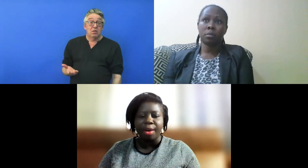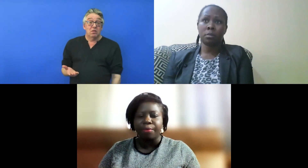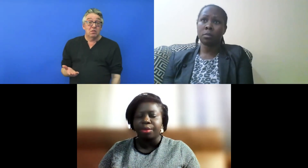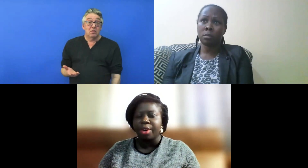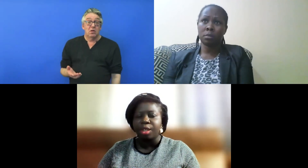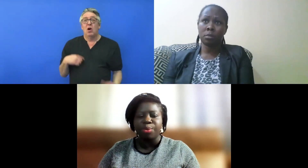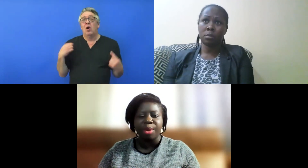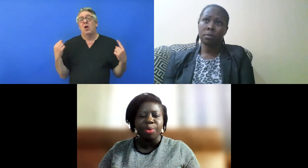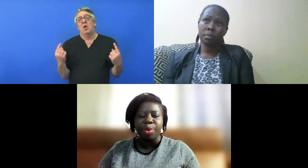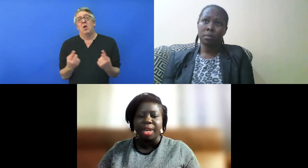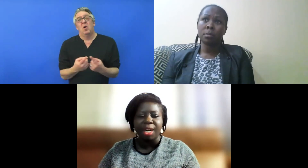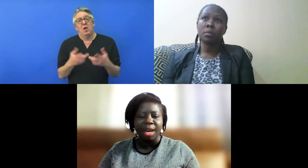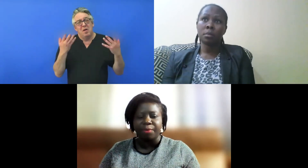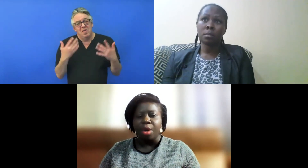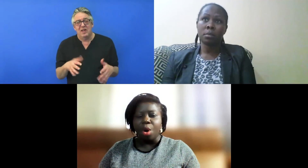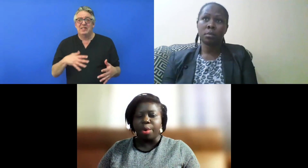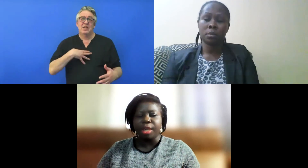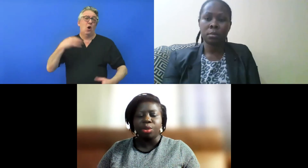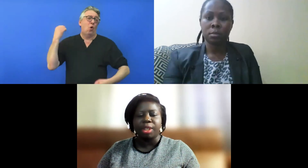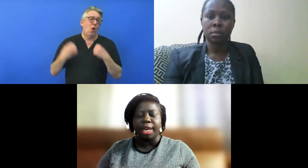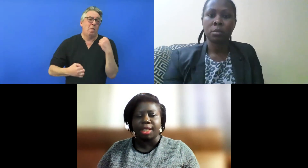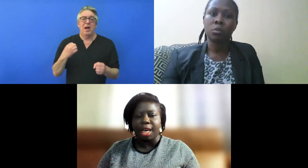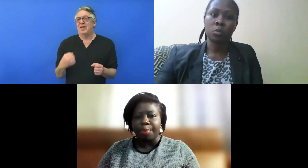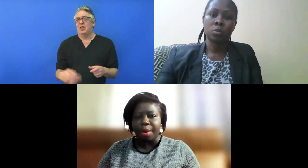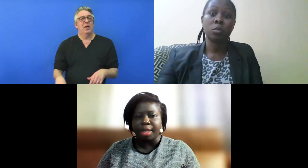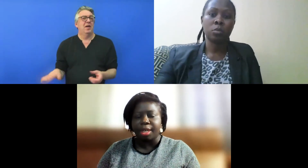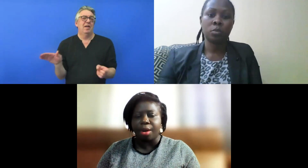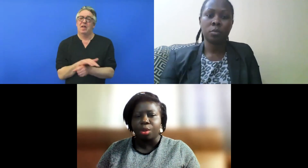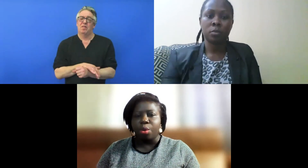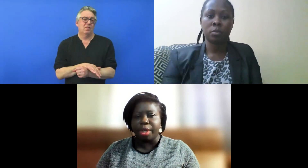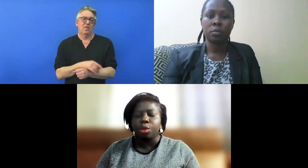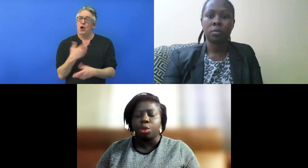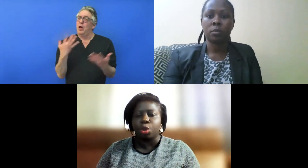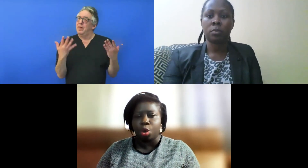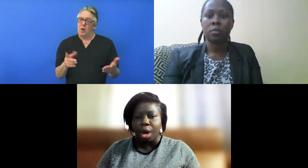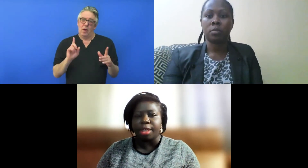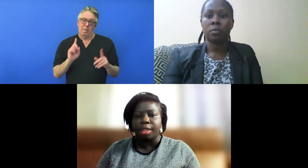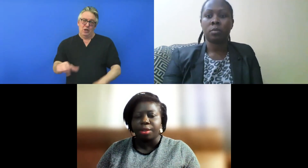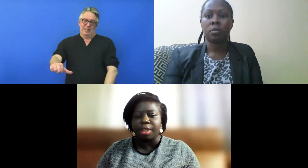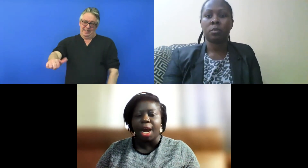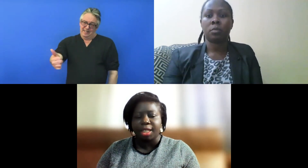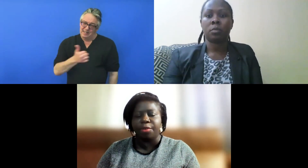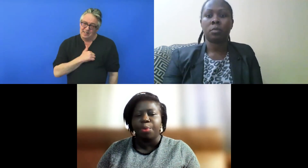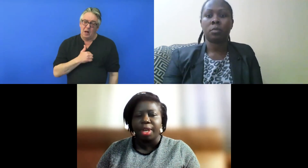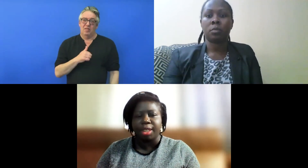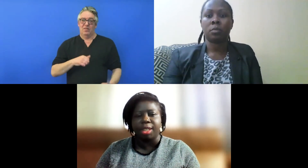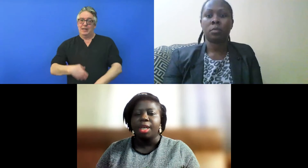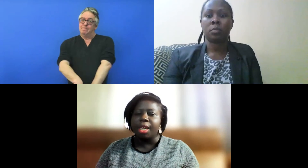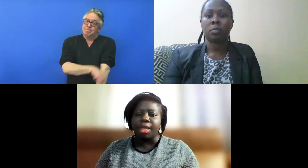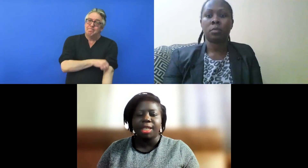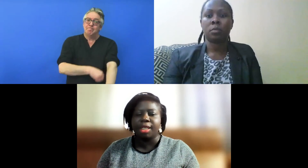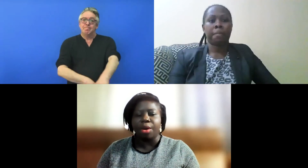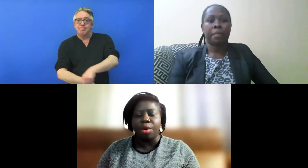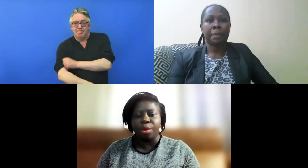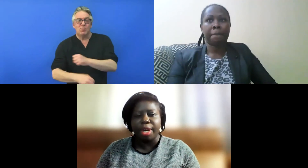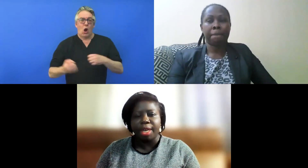We have tried to blame people enough. We need to take it up ourselves. We need to show ourselves in active politics.